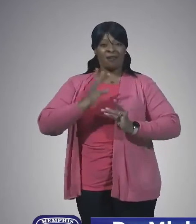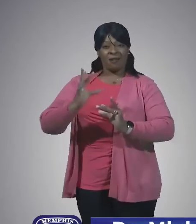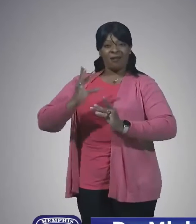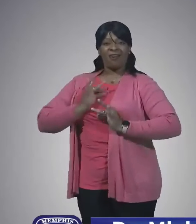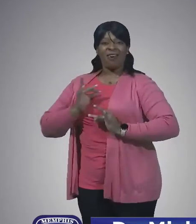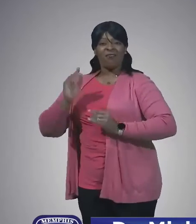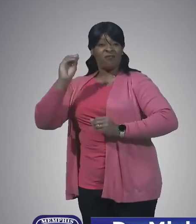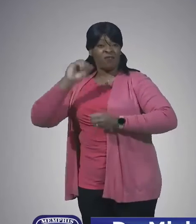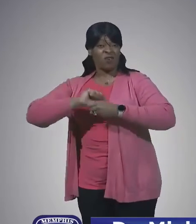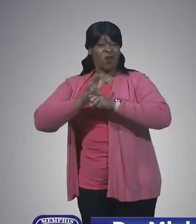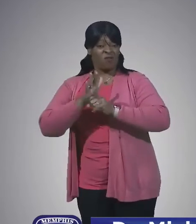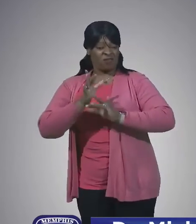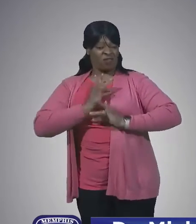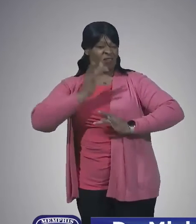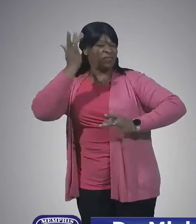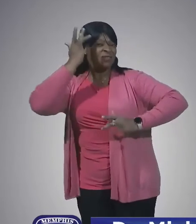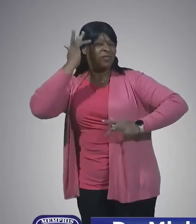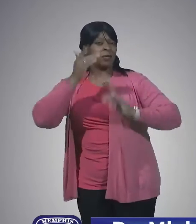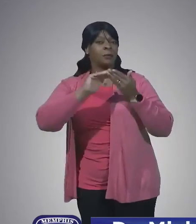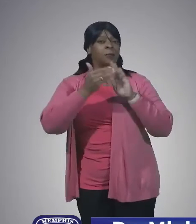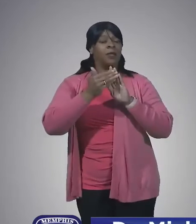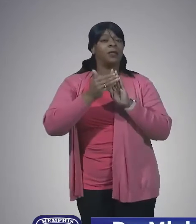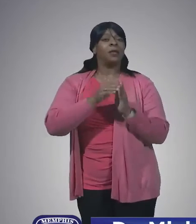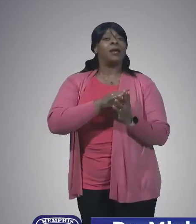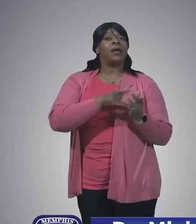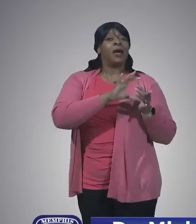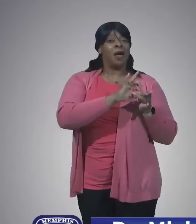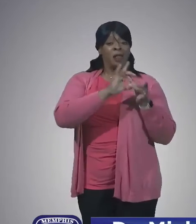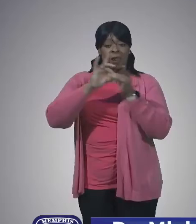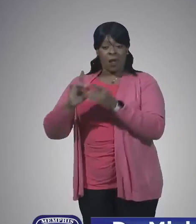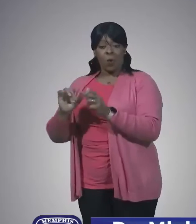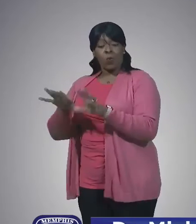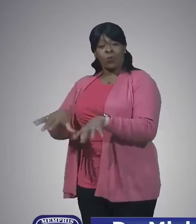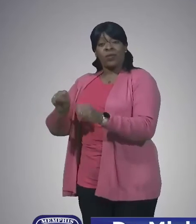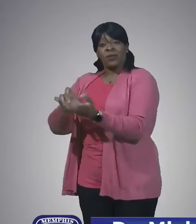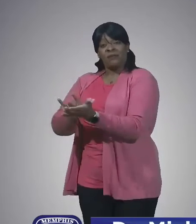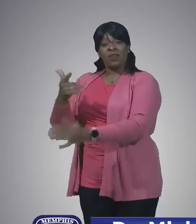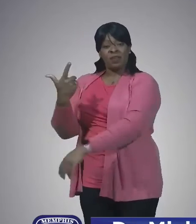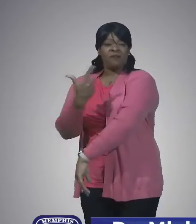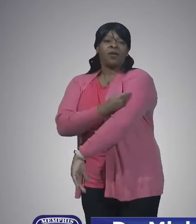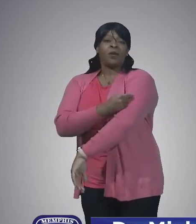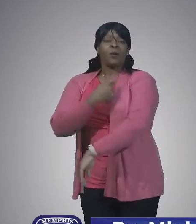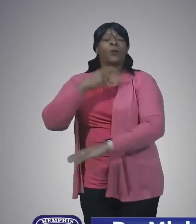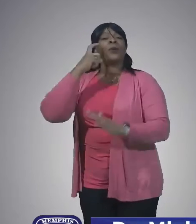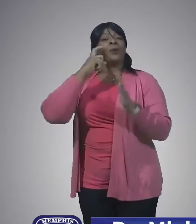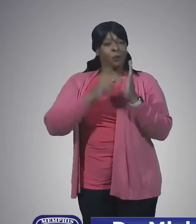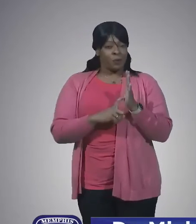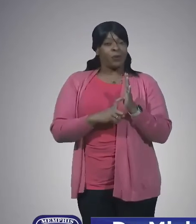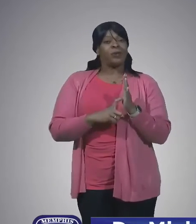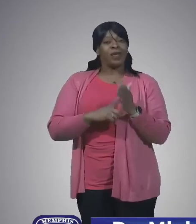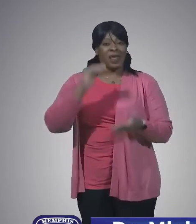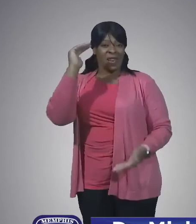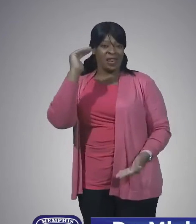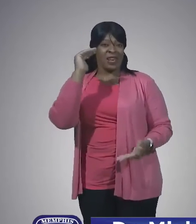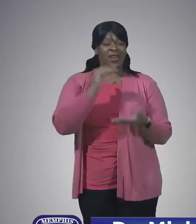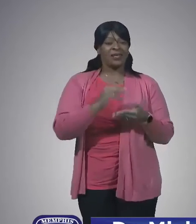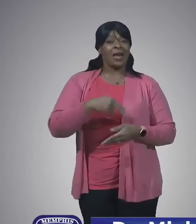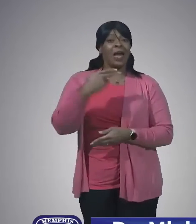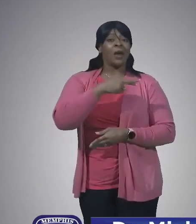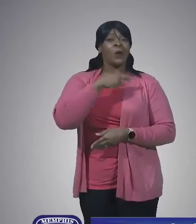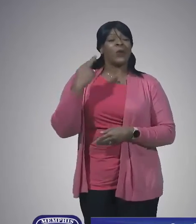community, combined with those who have taken advantage of vaccinations, we know that we have less of a